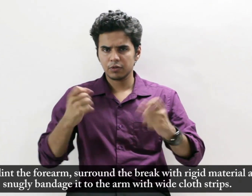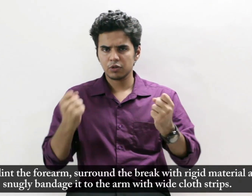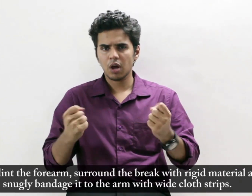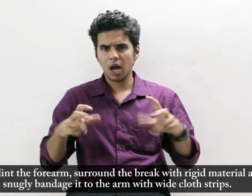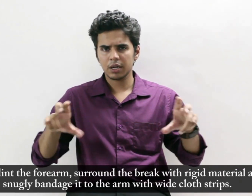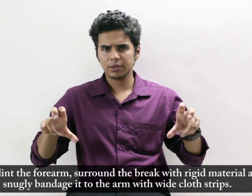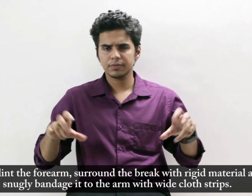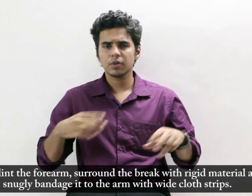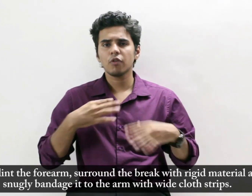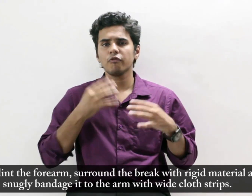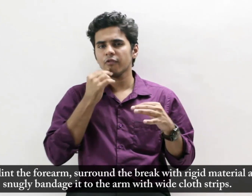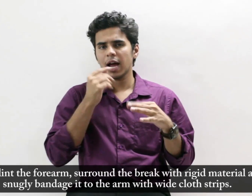cloth strips.